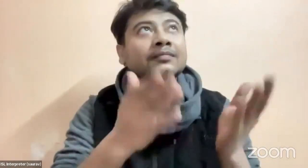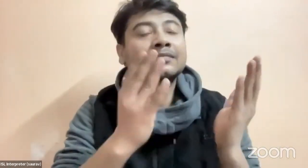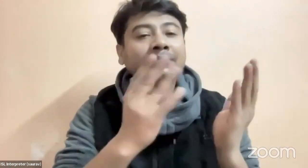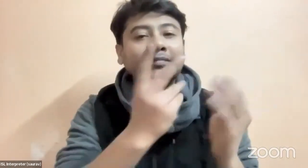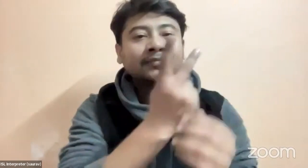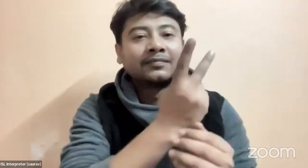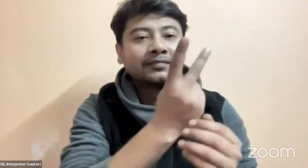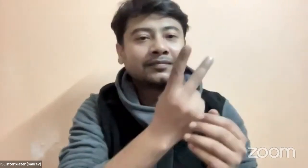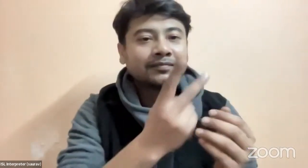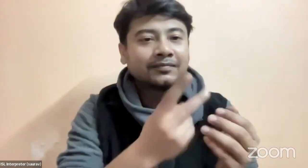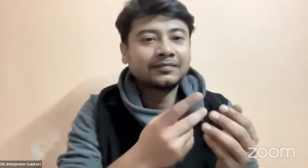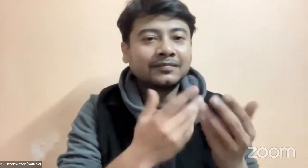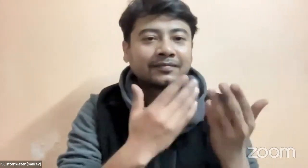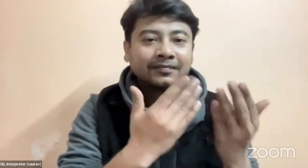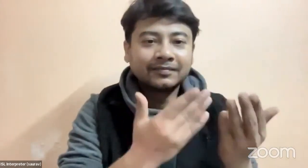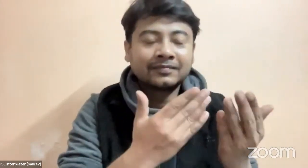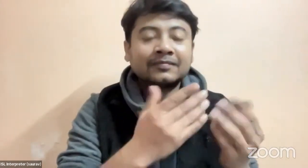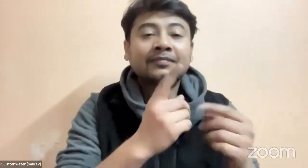Holy Dham.